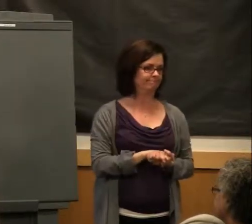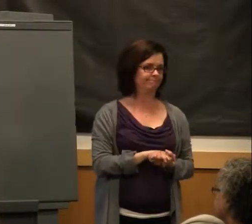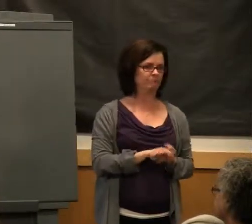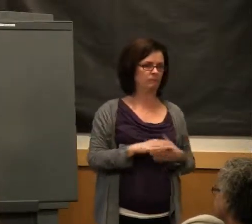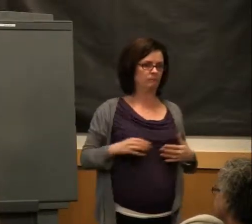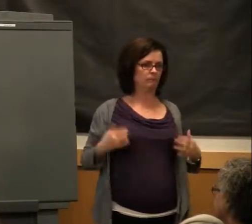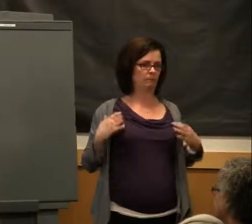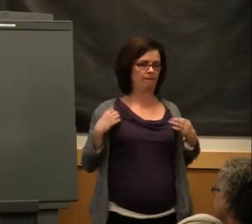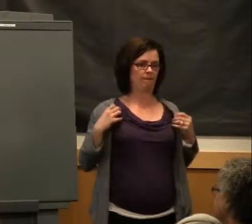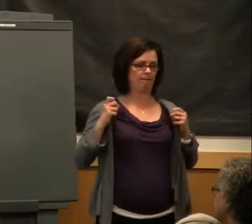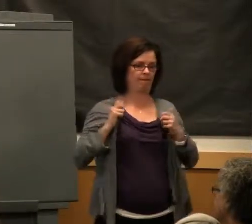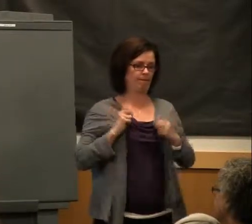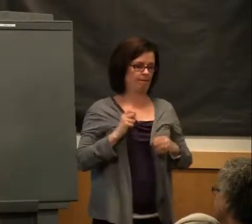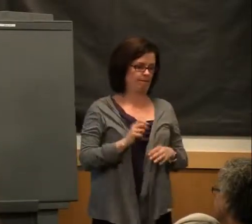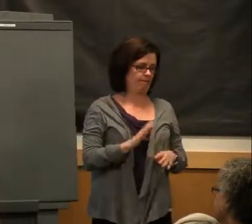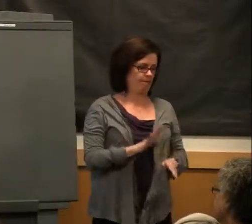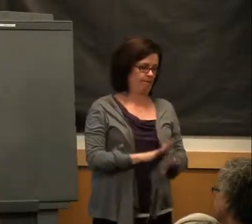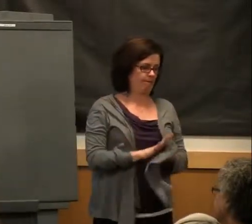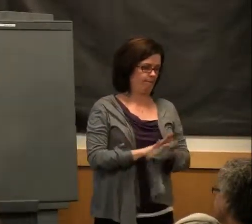You can put it in your pocket or whatever.